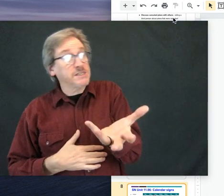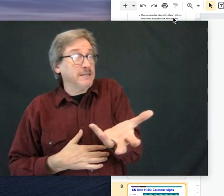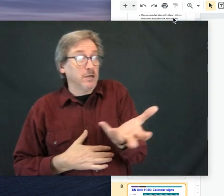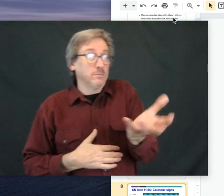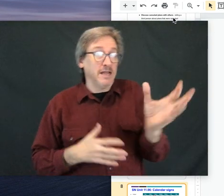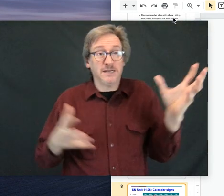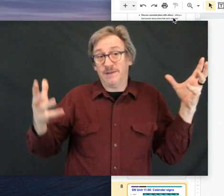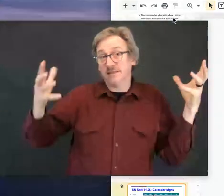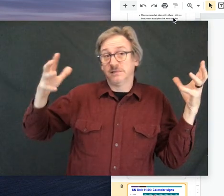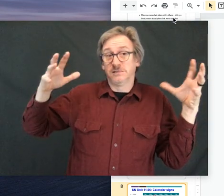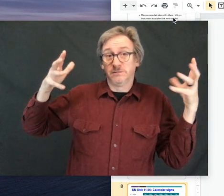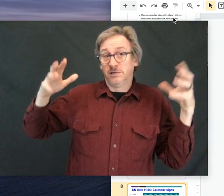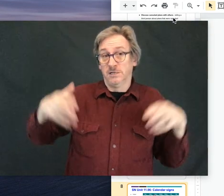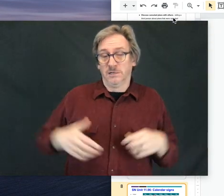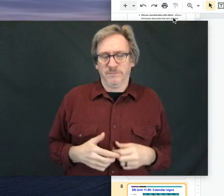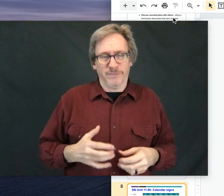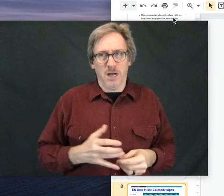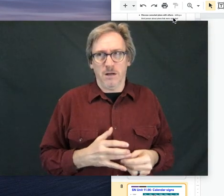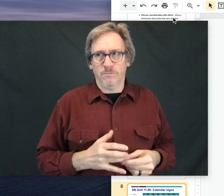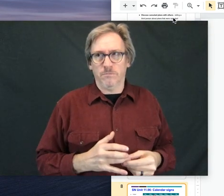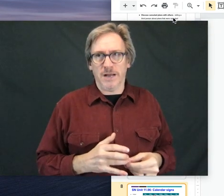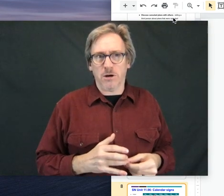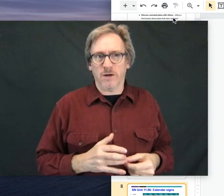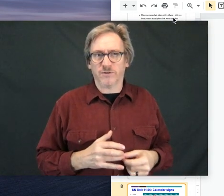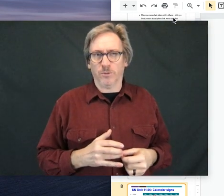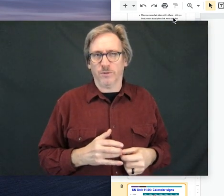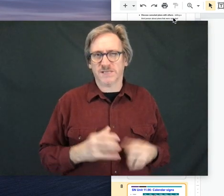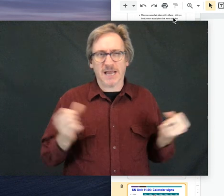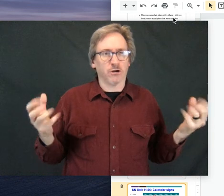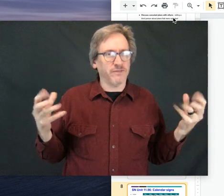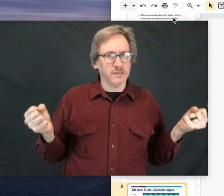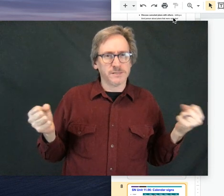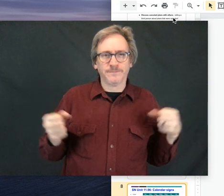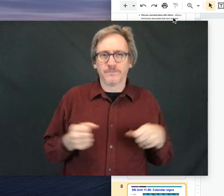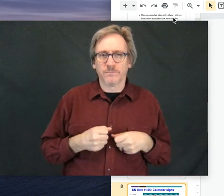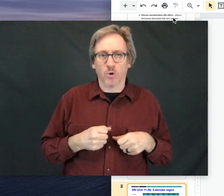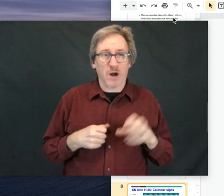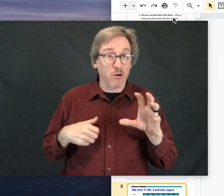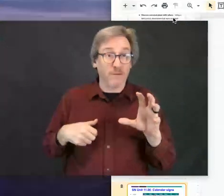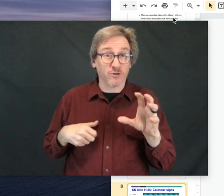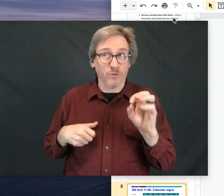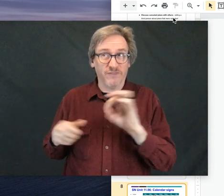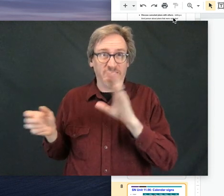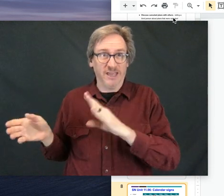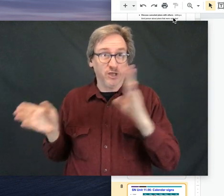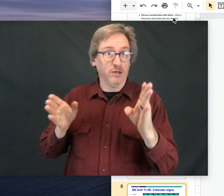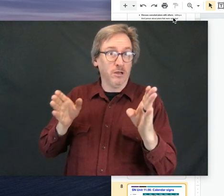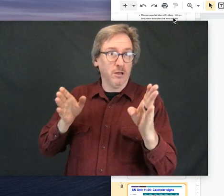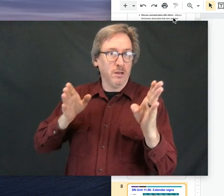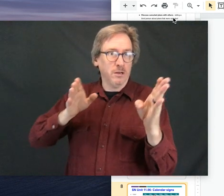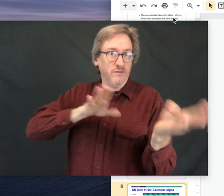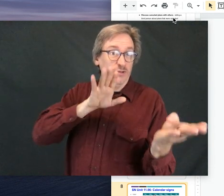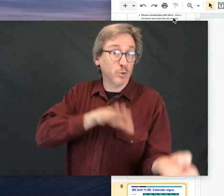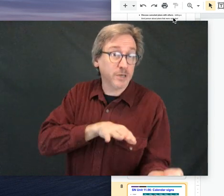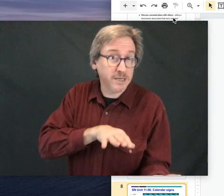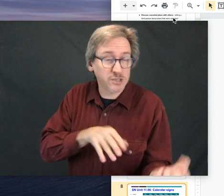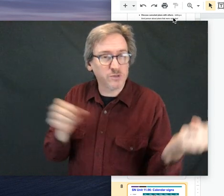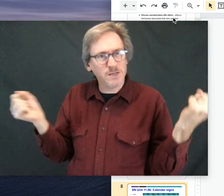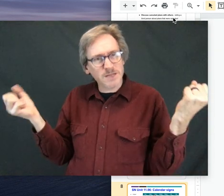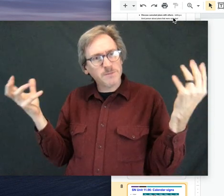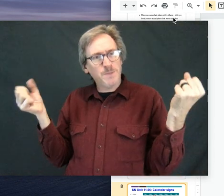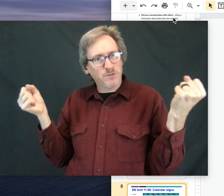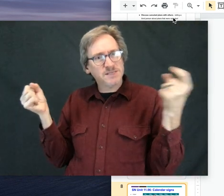will see it though, and it depends on how comfortable the signer feels or how comfortable they think the viewer